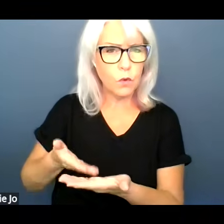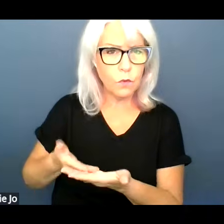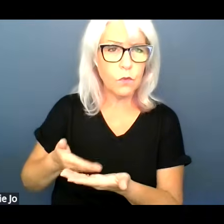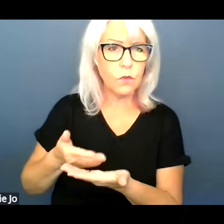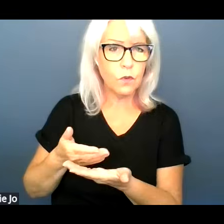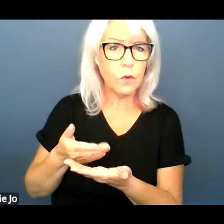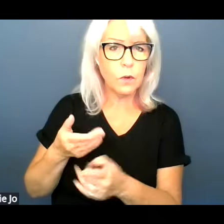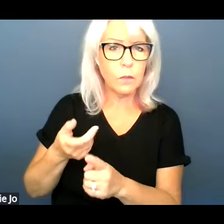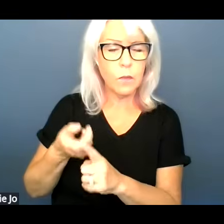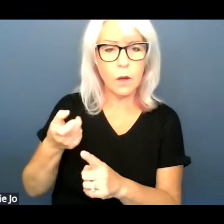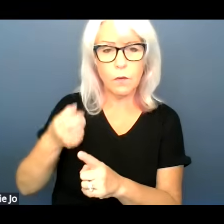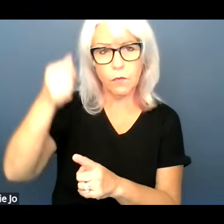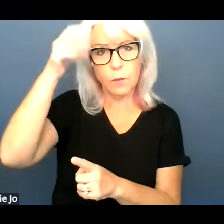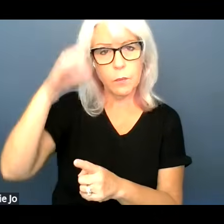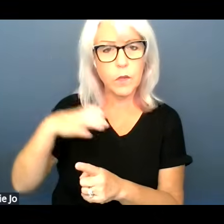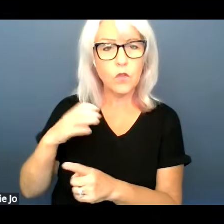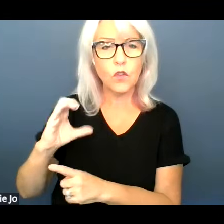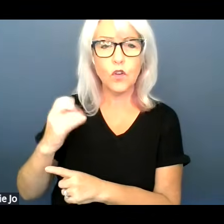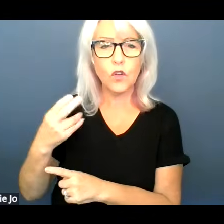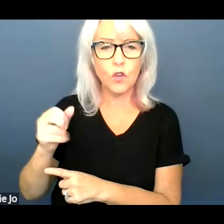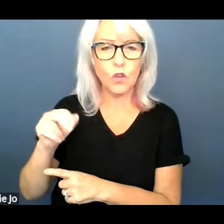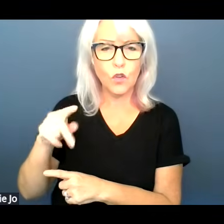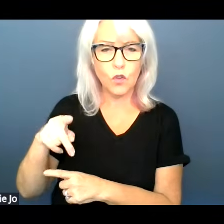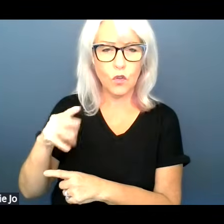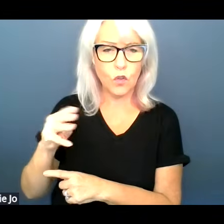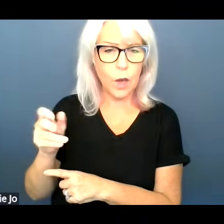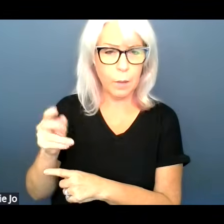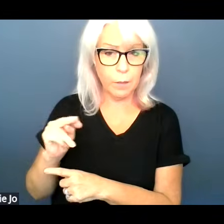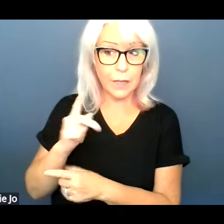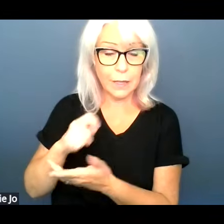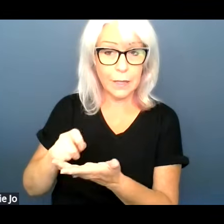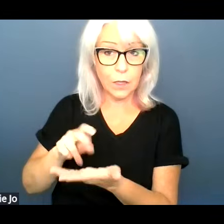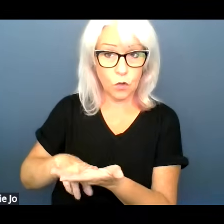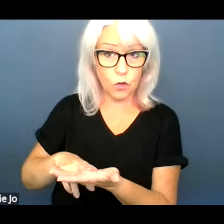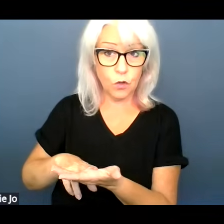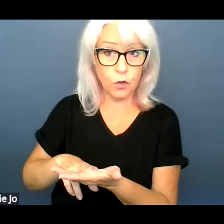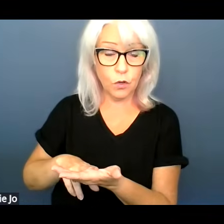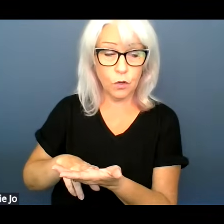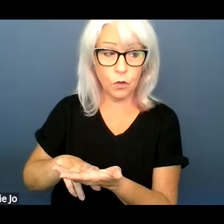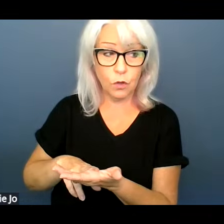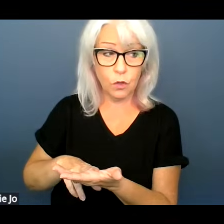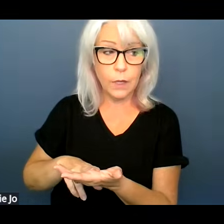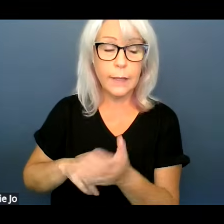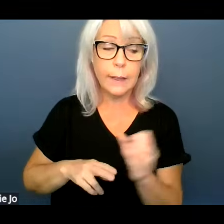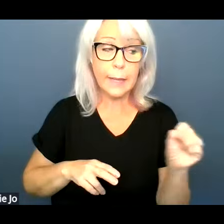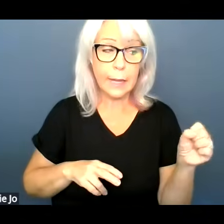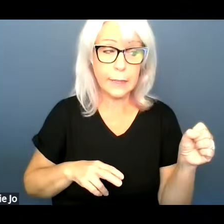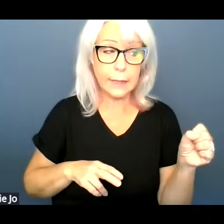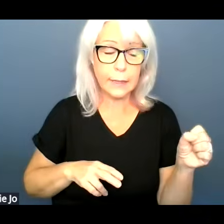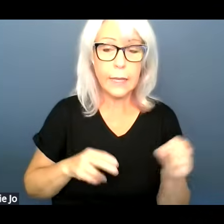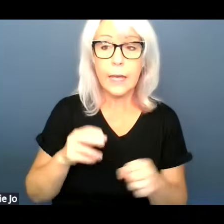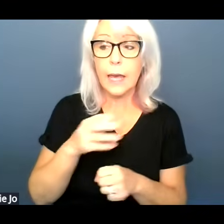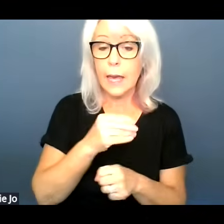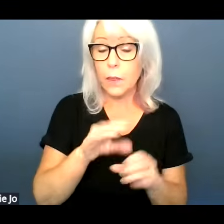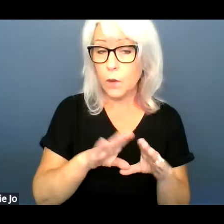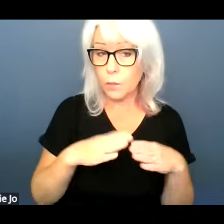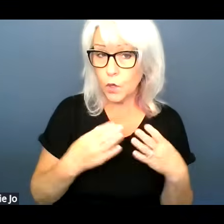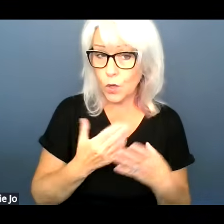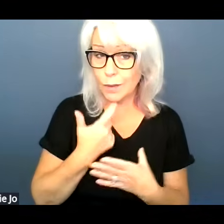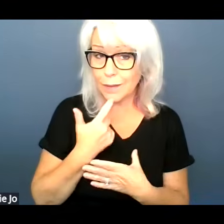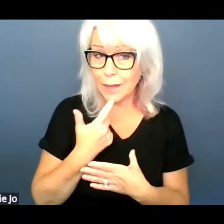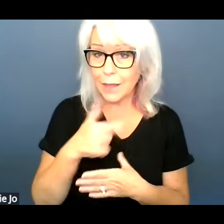Chapman's signature. Yes, That was what you understood. correct. And And the Bureau said in its staff report that